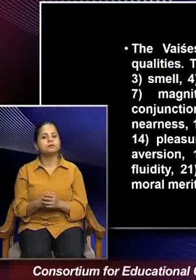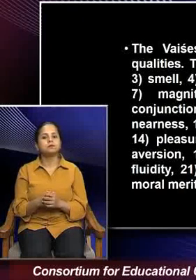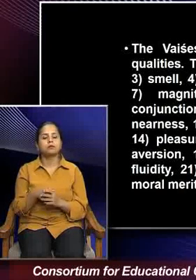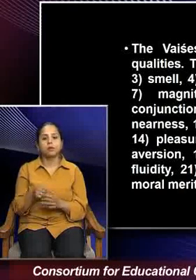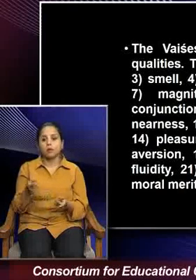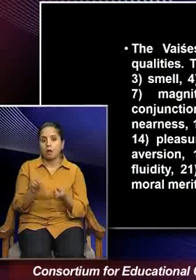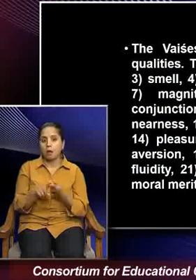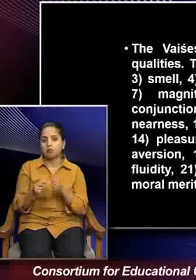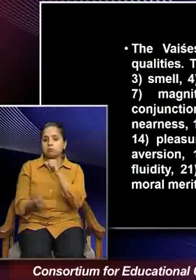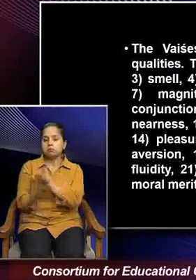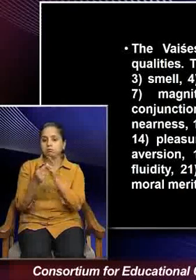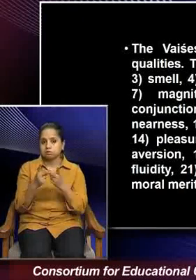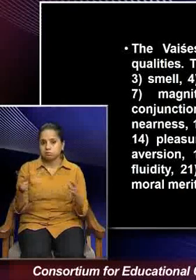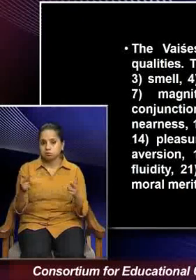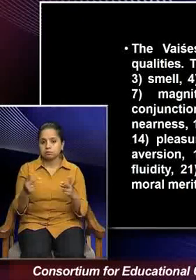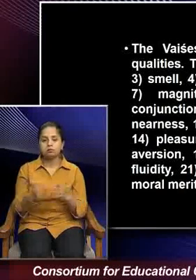aversion,